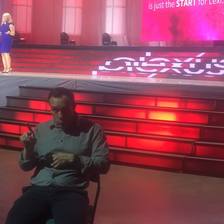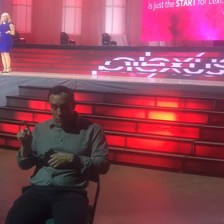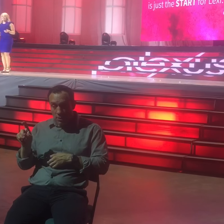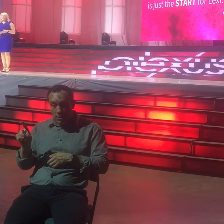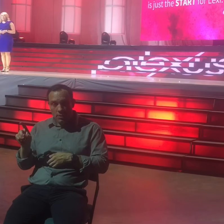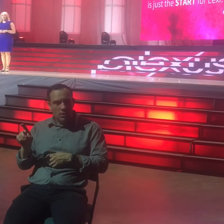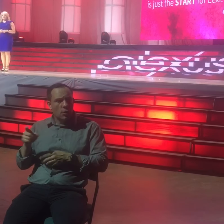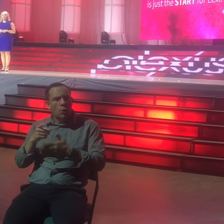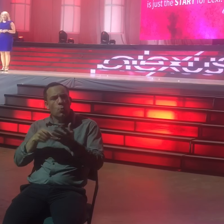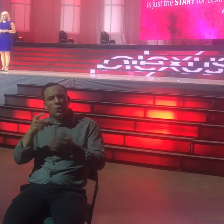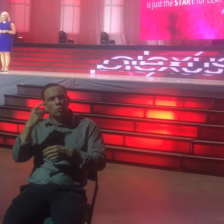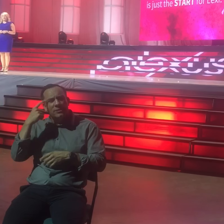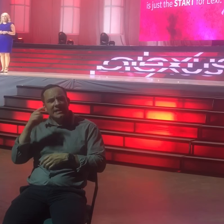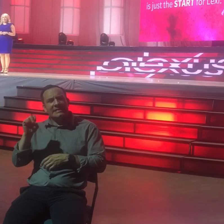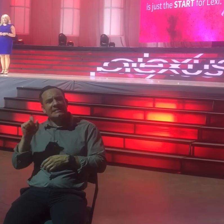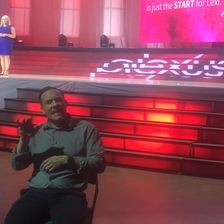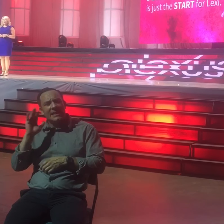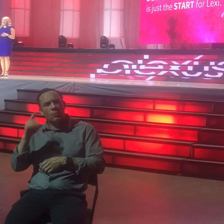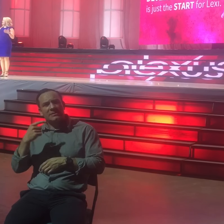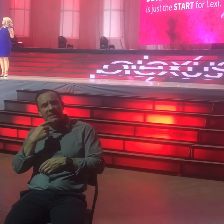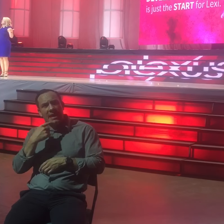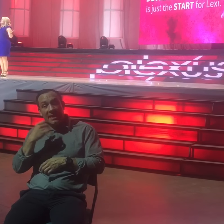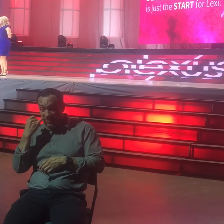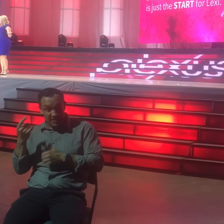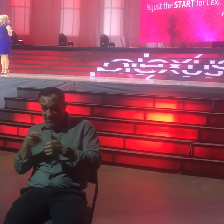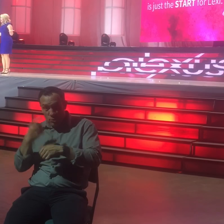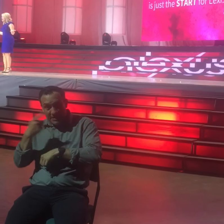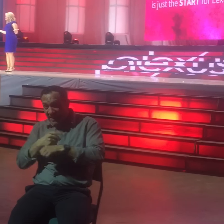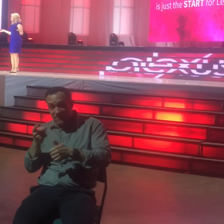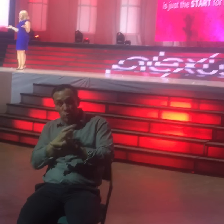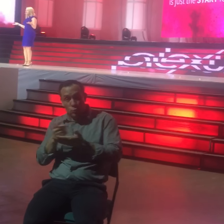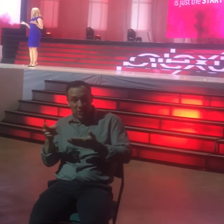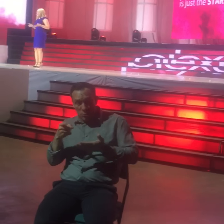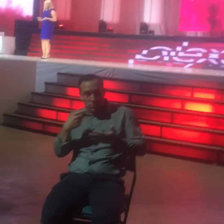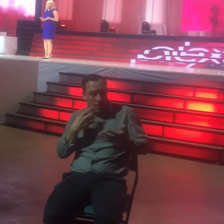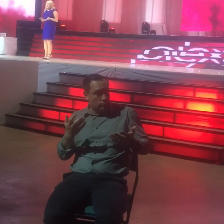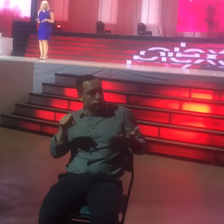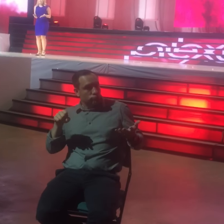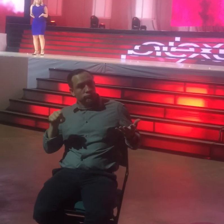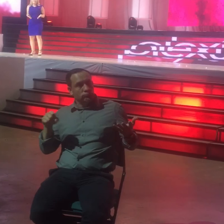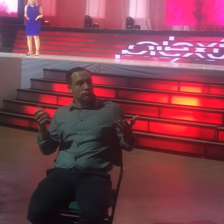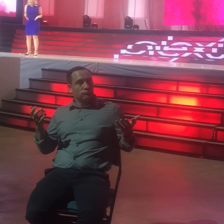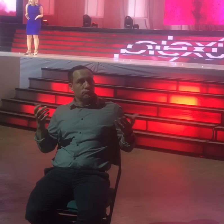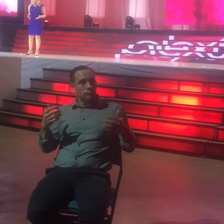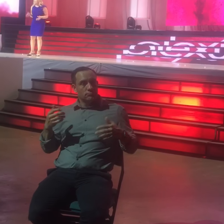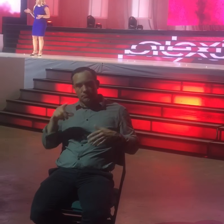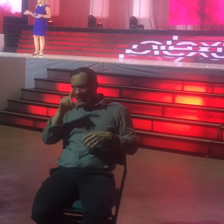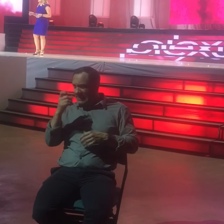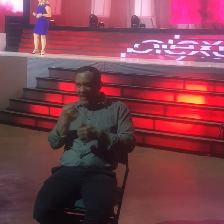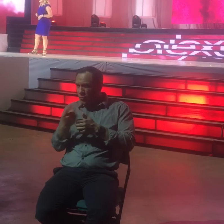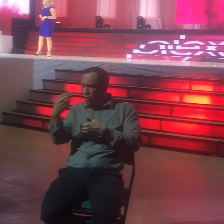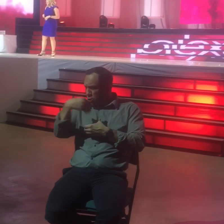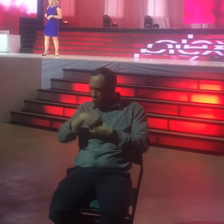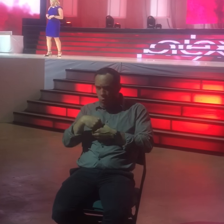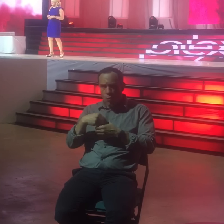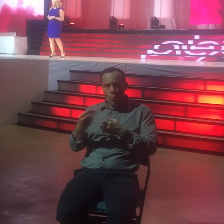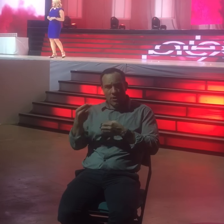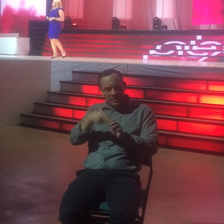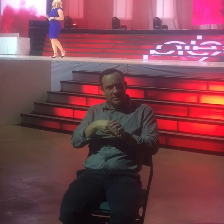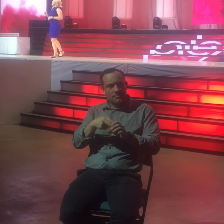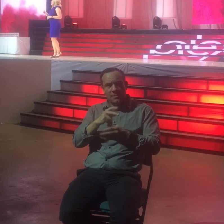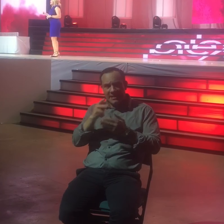think Sally's gonna say in her first day or her first week? Absolutely, right? Because everyone gets in Plexus to succeed. So she's going to say